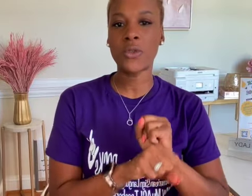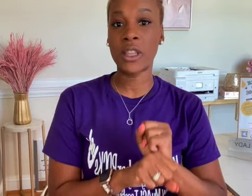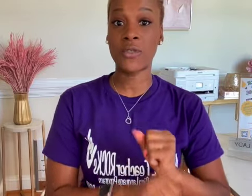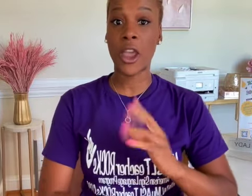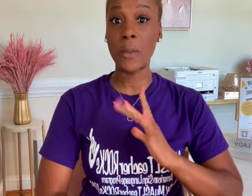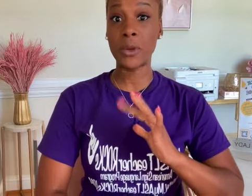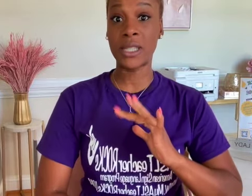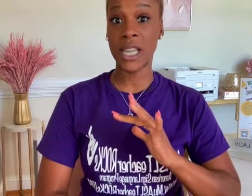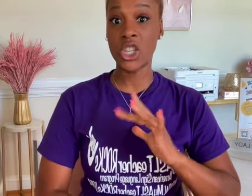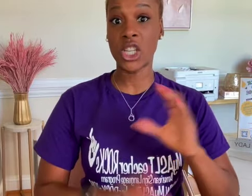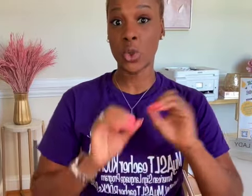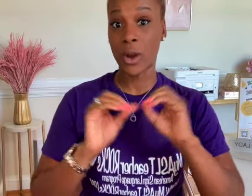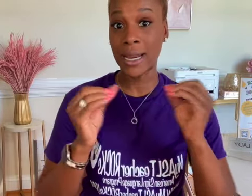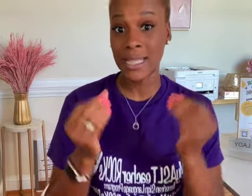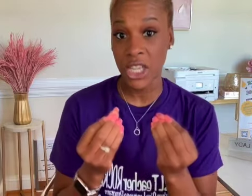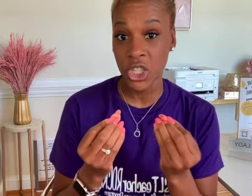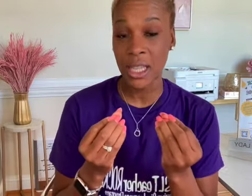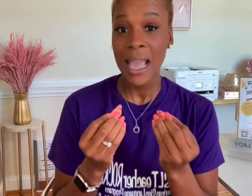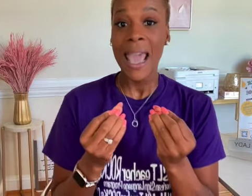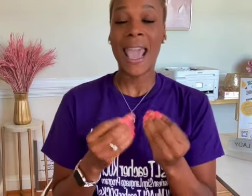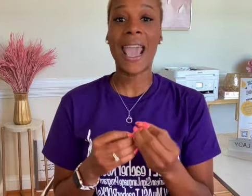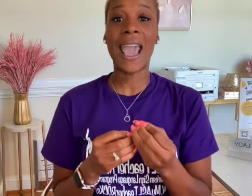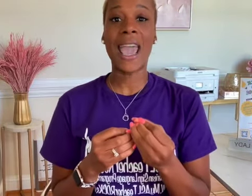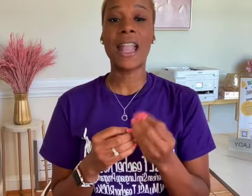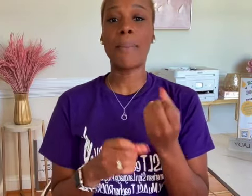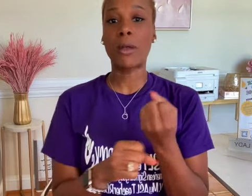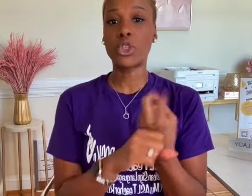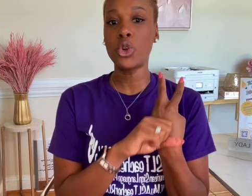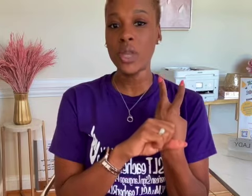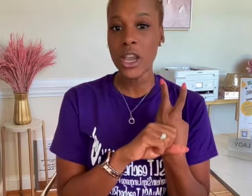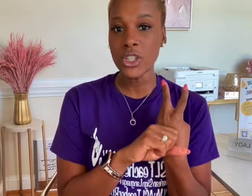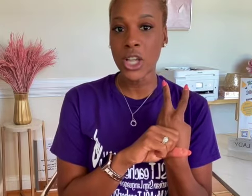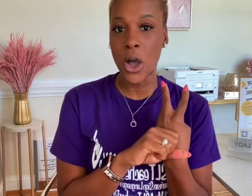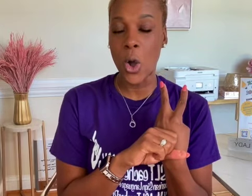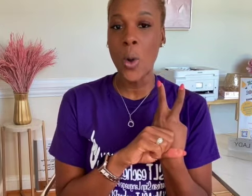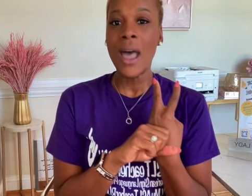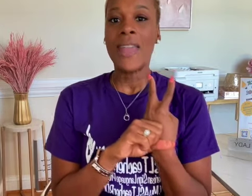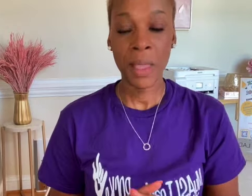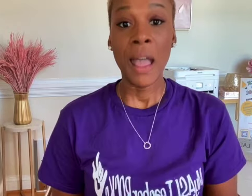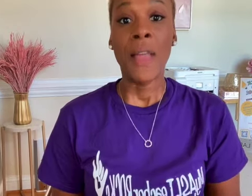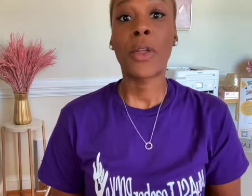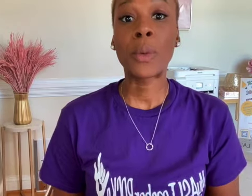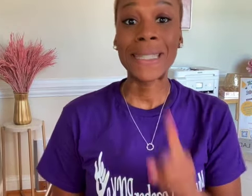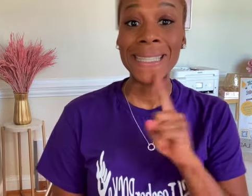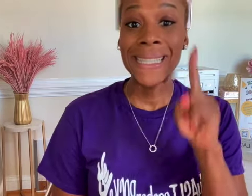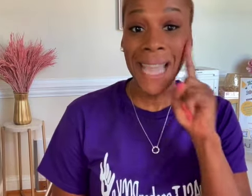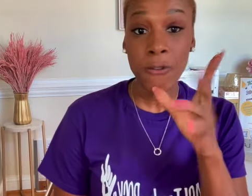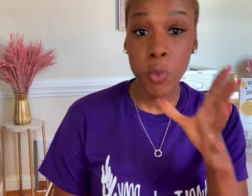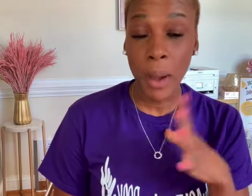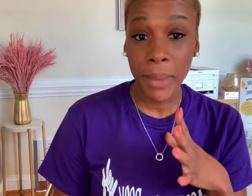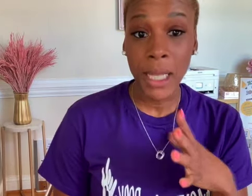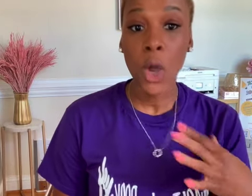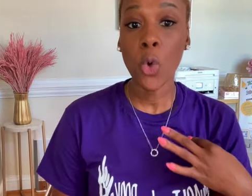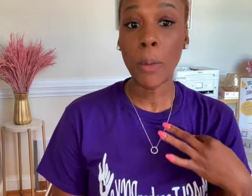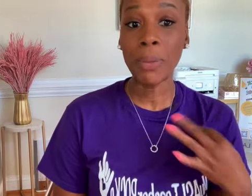this very prestigious organization, and about 2 years ago there was a deaf woman who